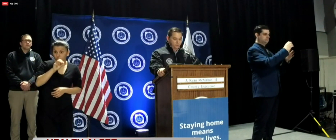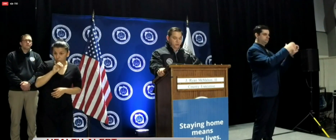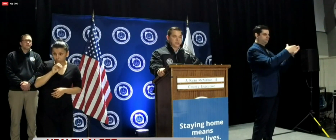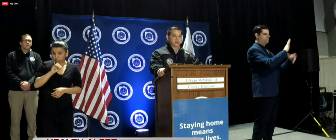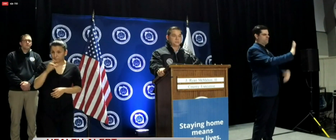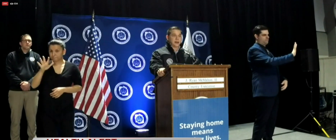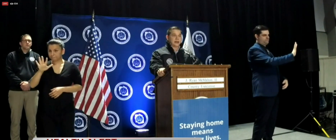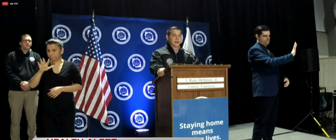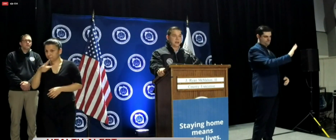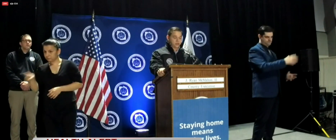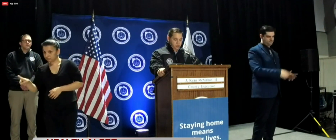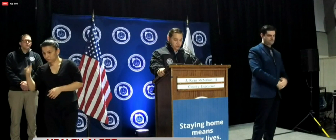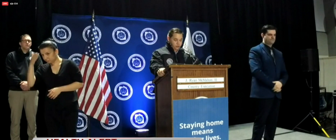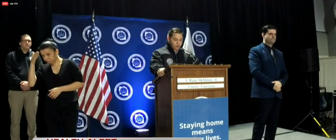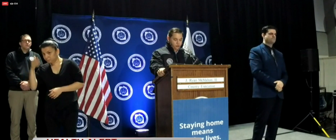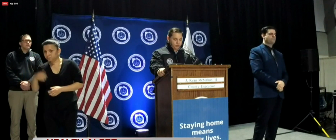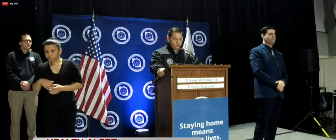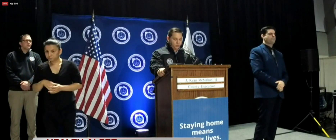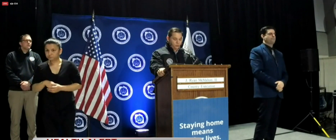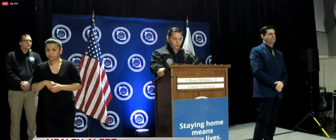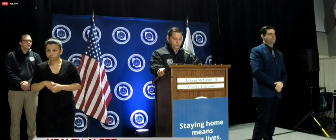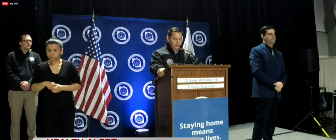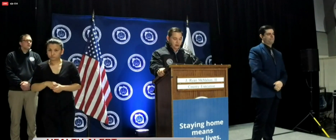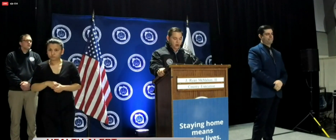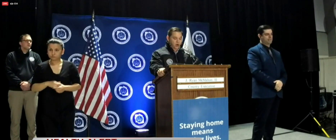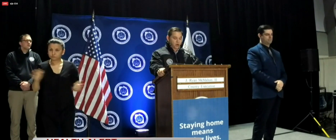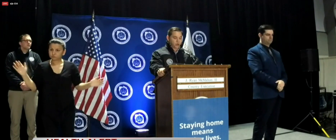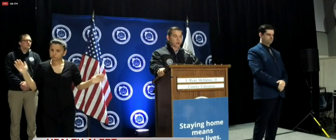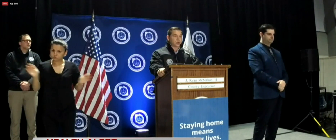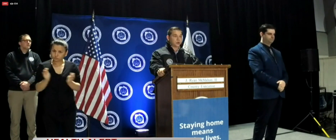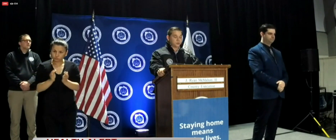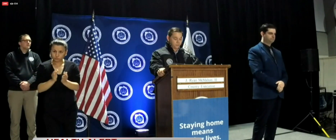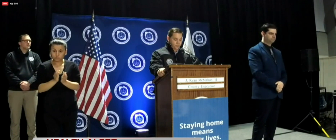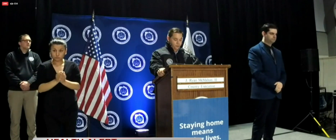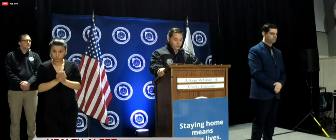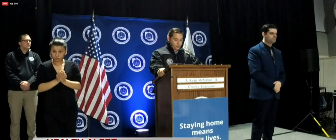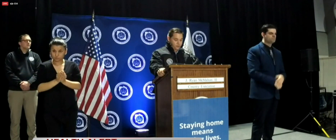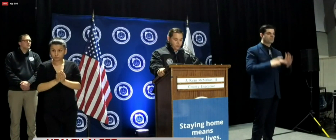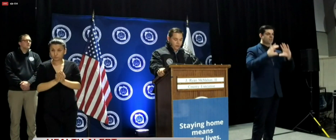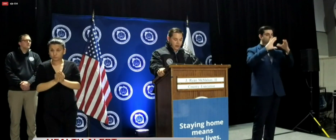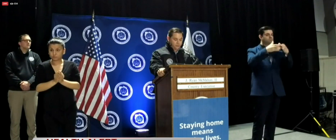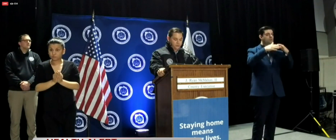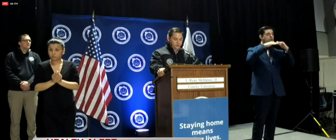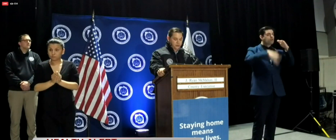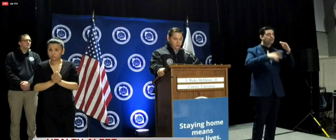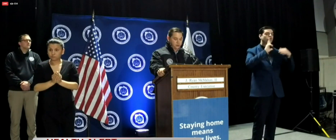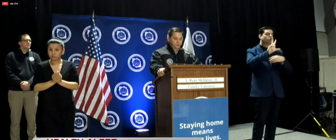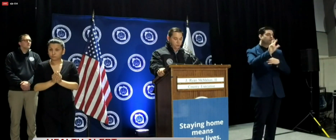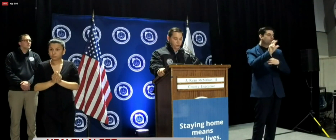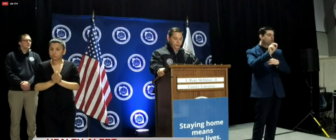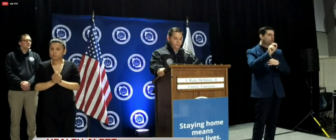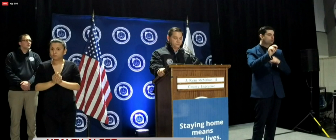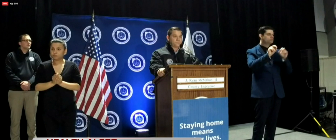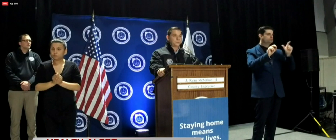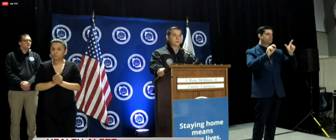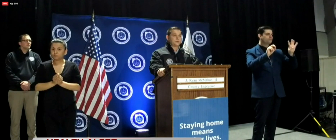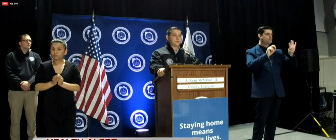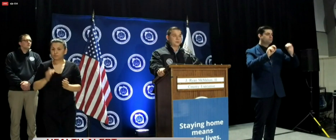Breakdown of percentage by age, 24% are under 30, 39% under